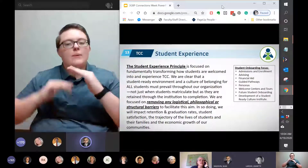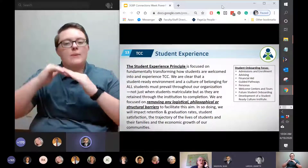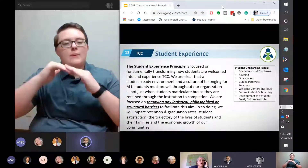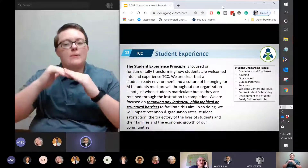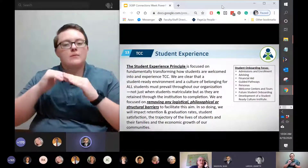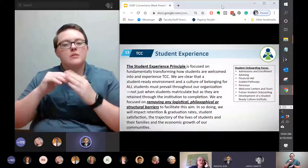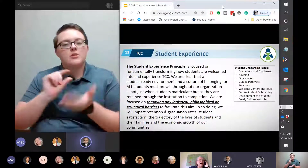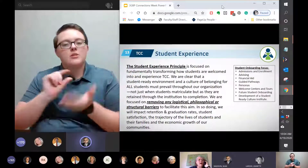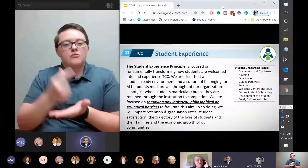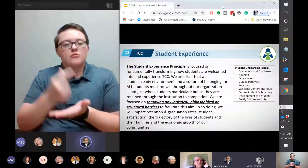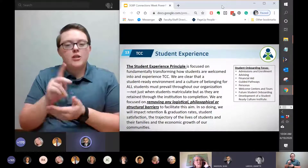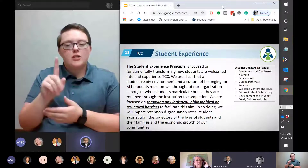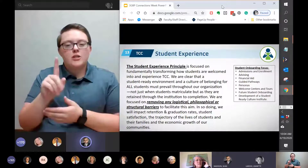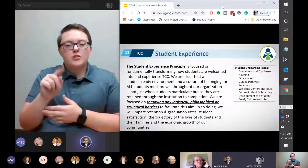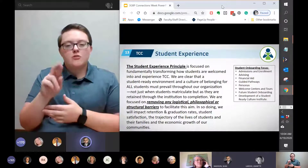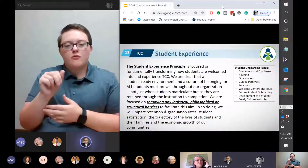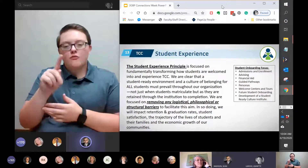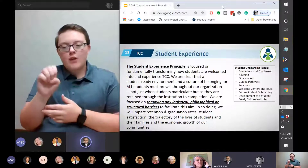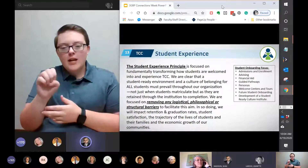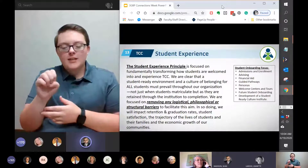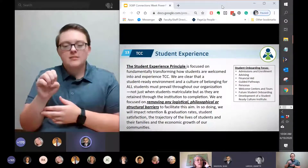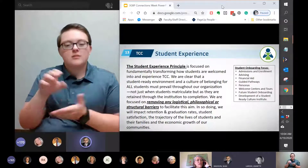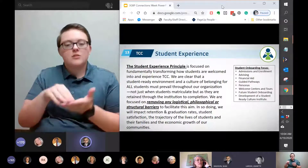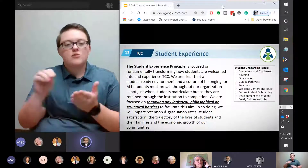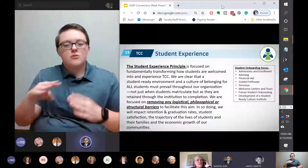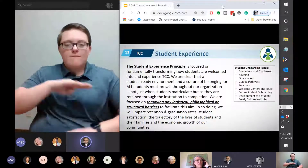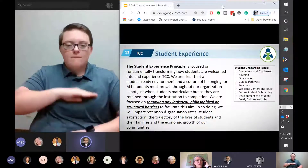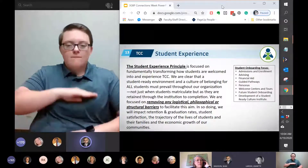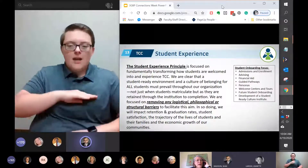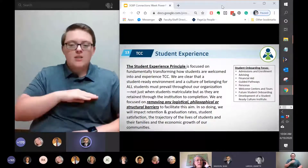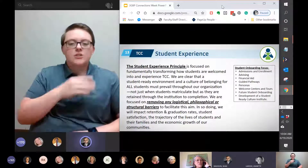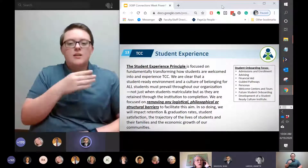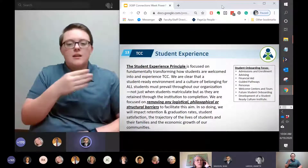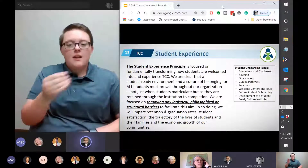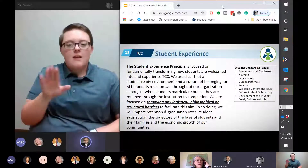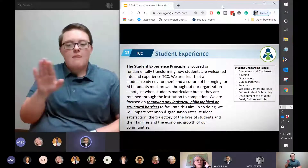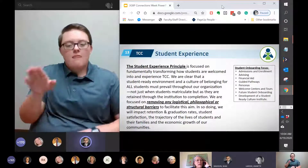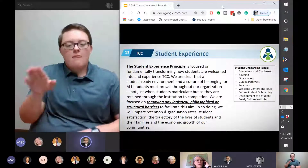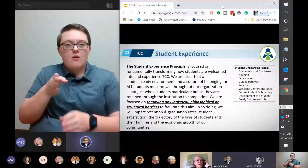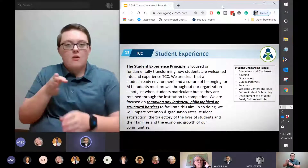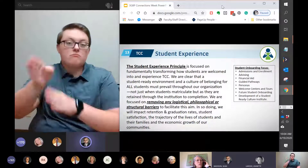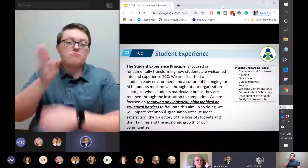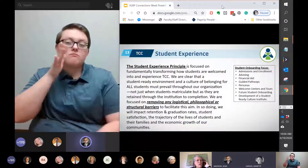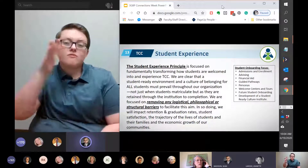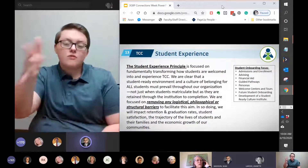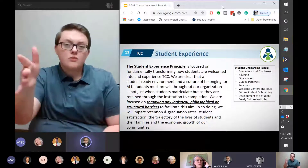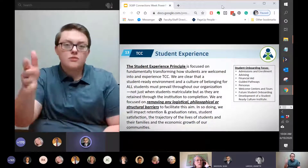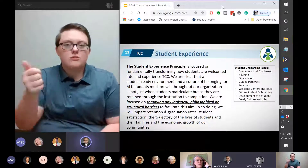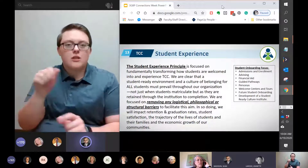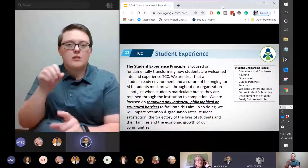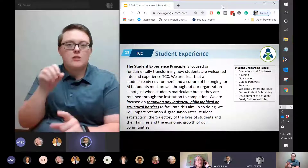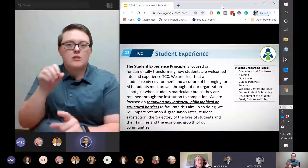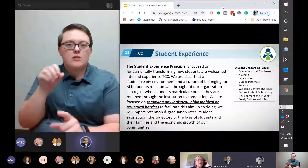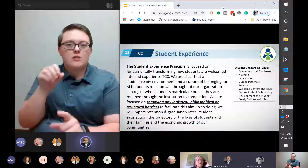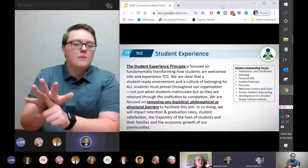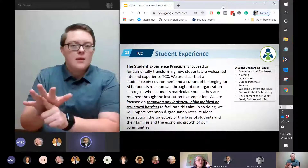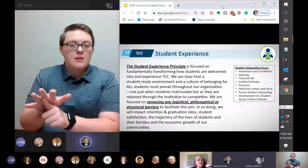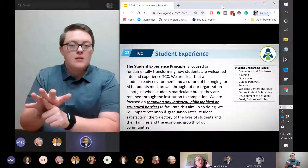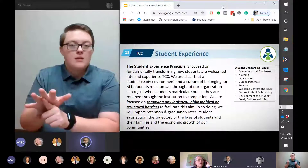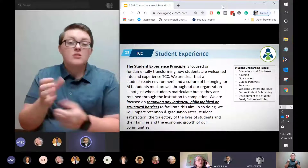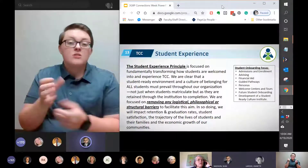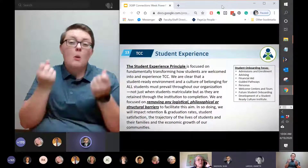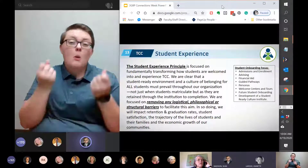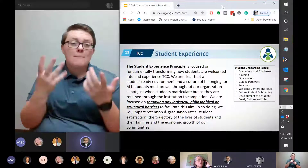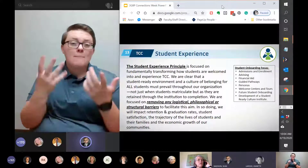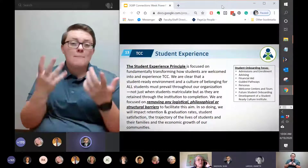lives of our students, their families, and the economic growth of our communities. So a number of coming attractions as